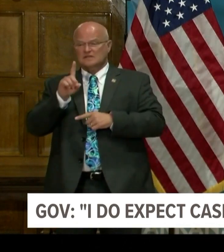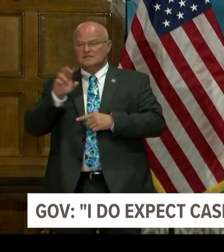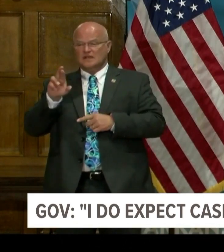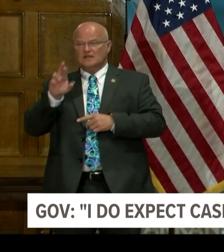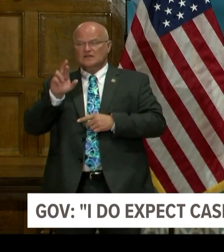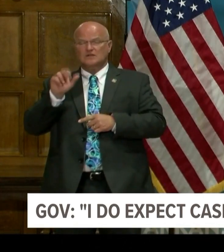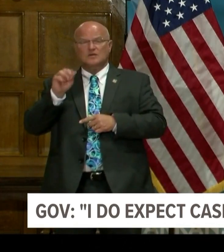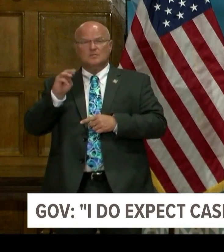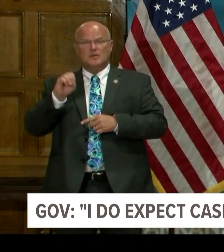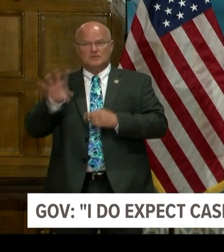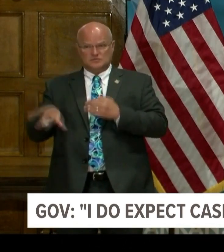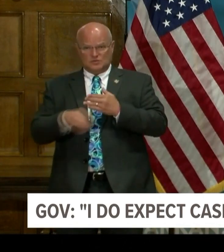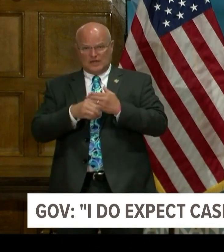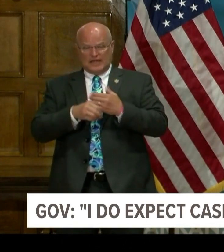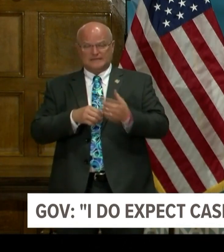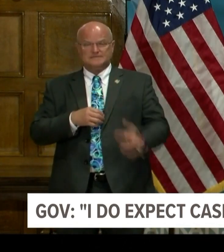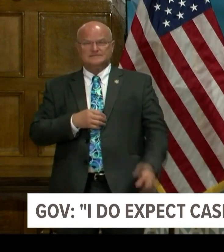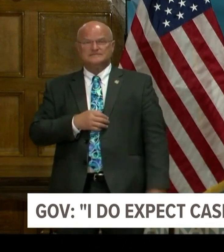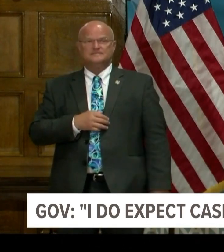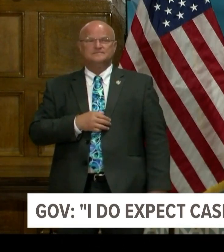Romero, do you have anything to add to that?